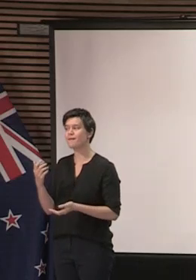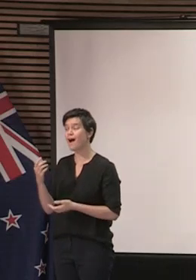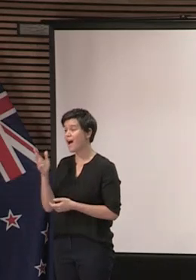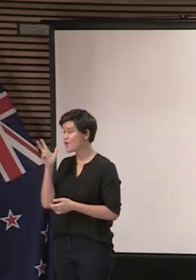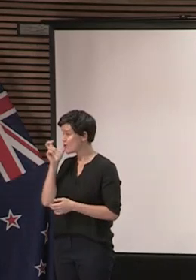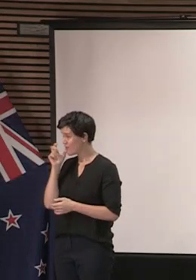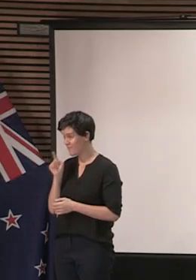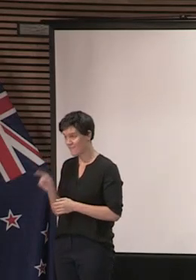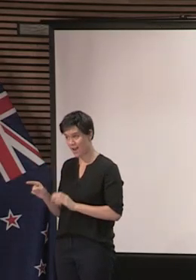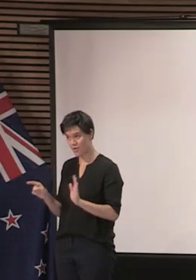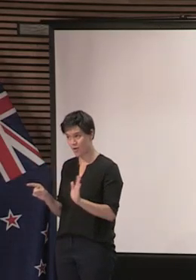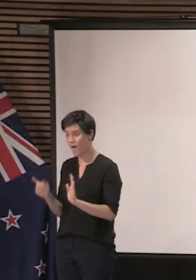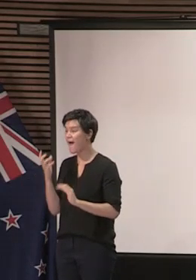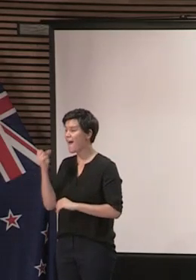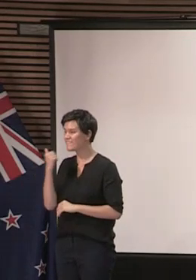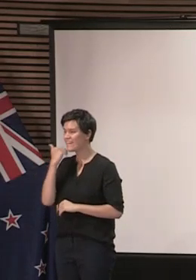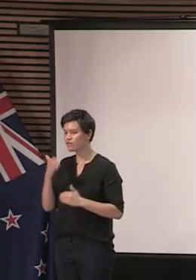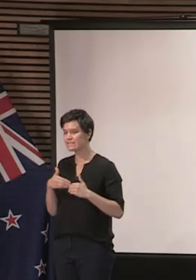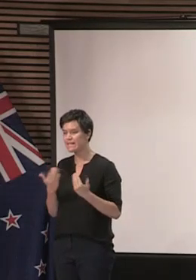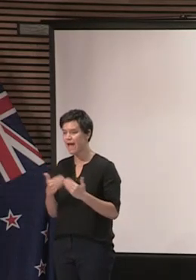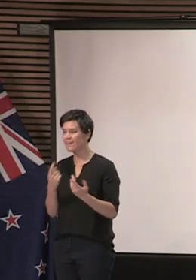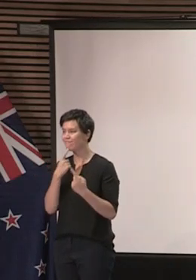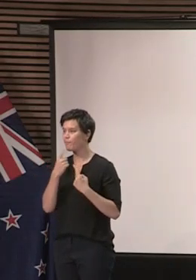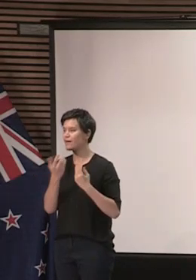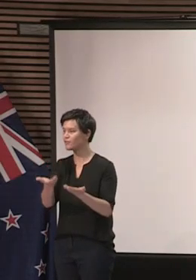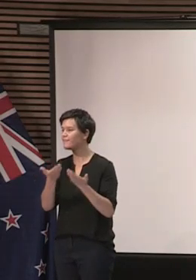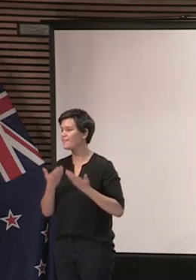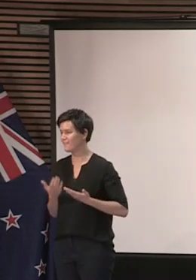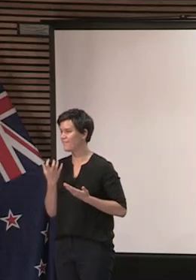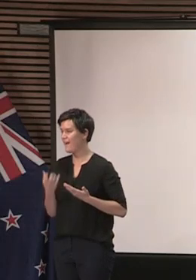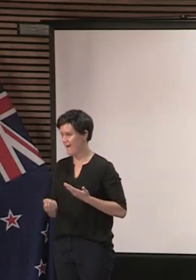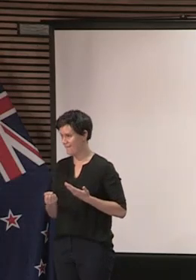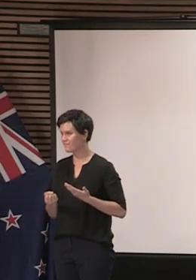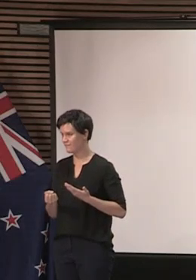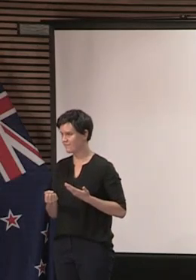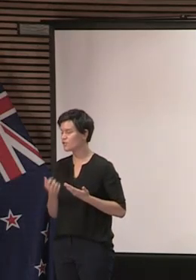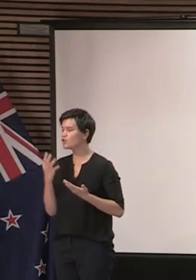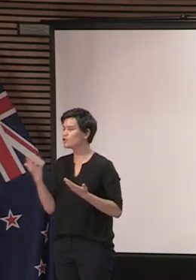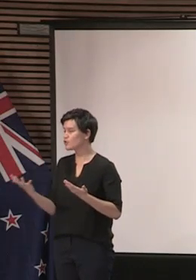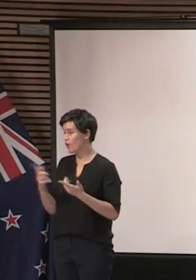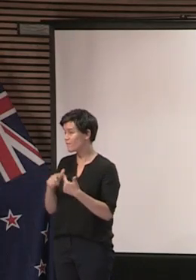daily numbers, and so I'm happy to share them. There's been